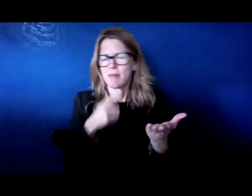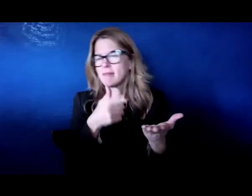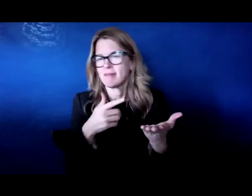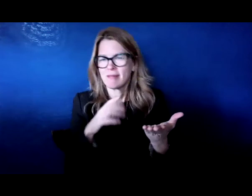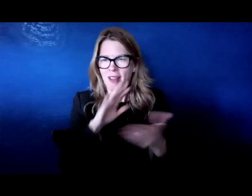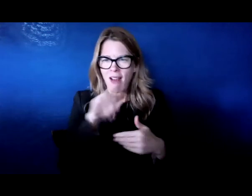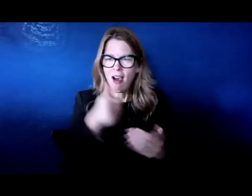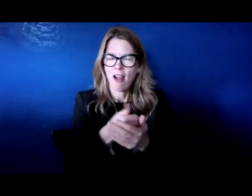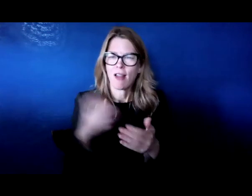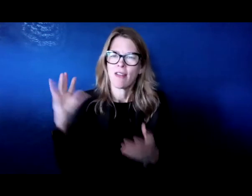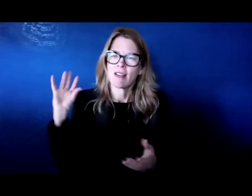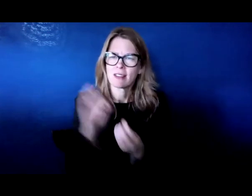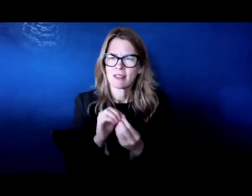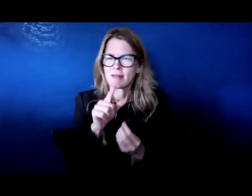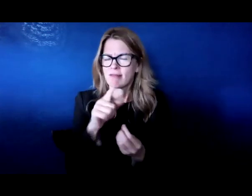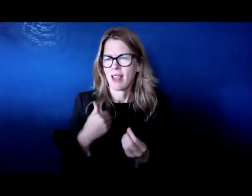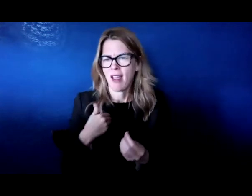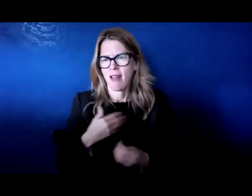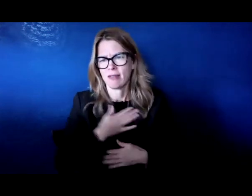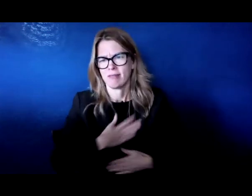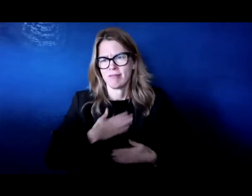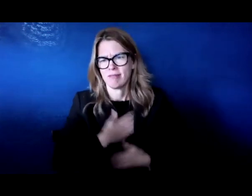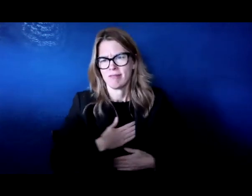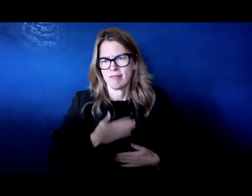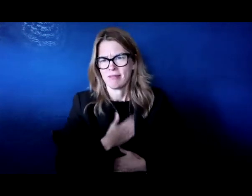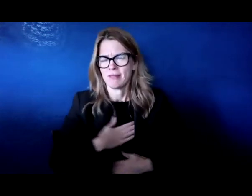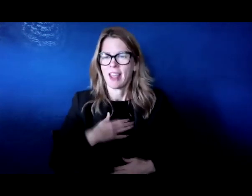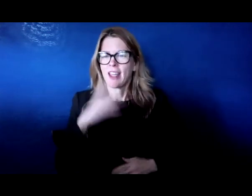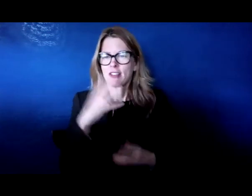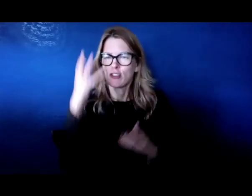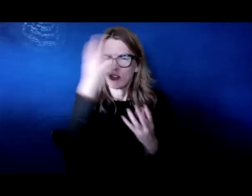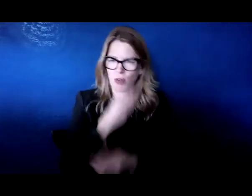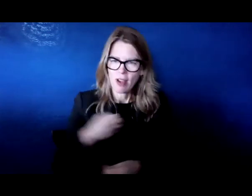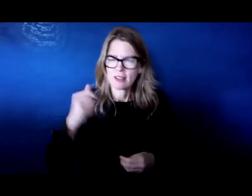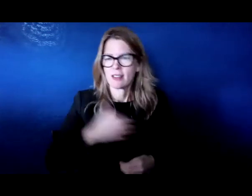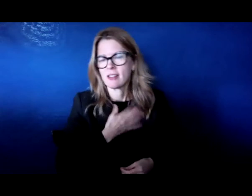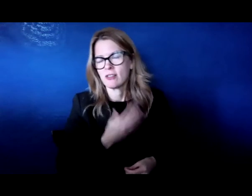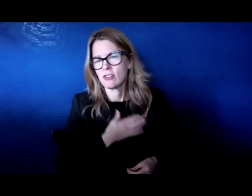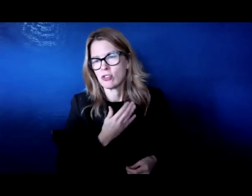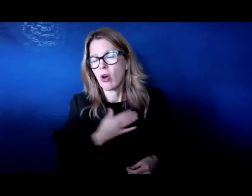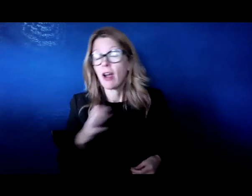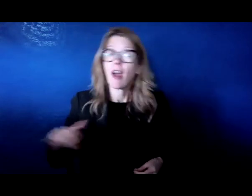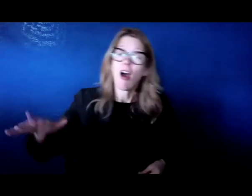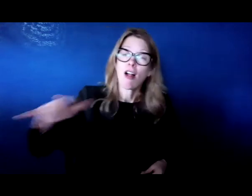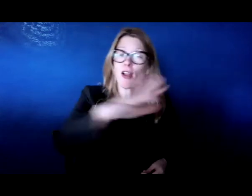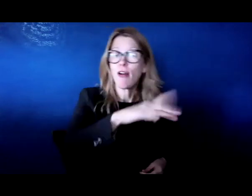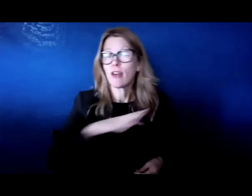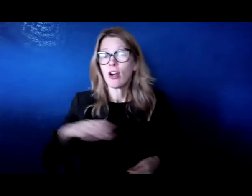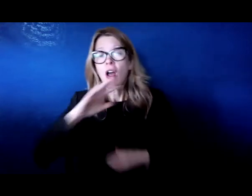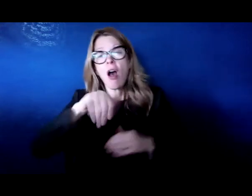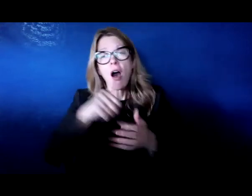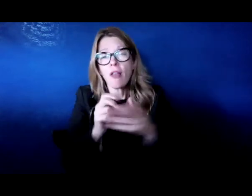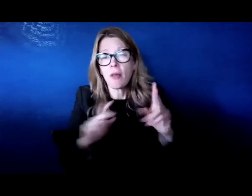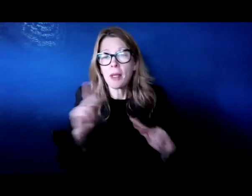for grace and joy abounding. Come one who comes